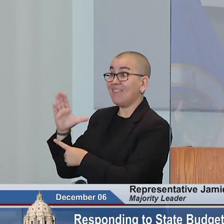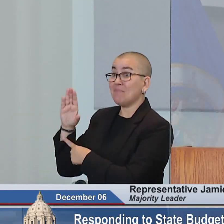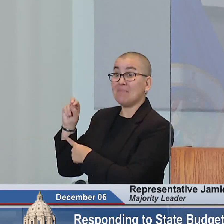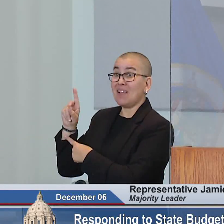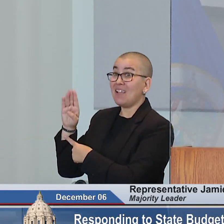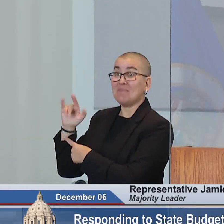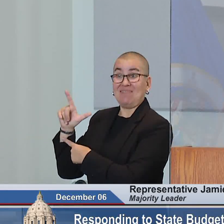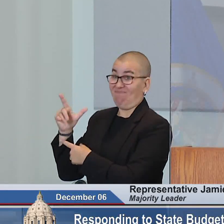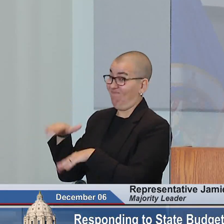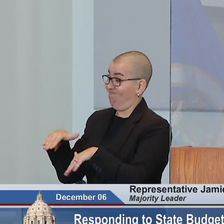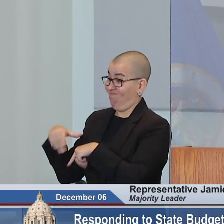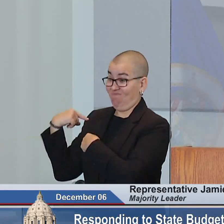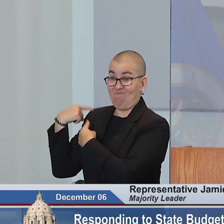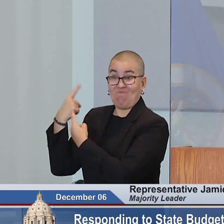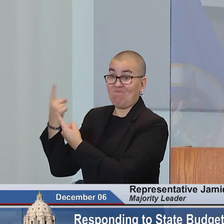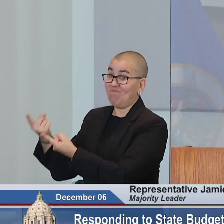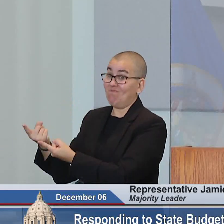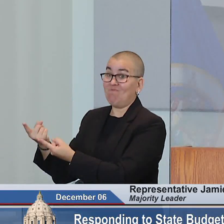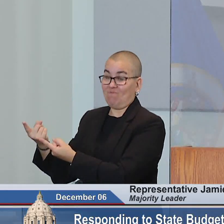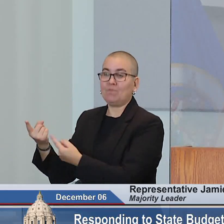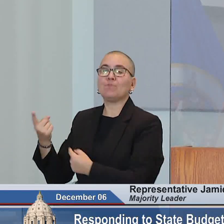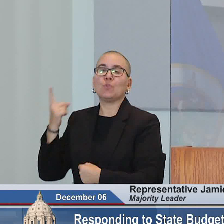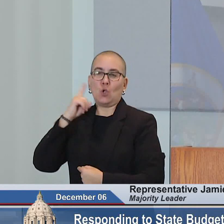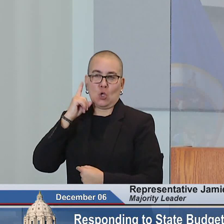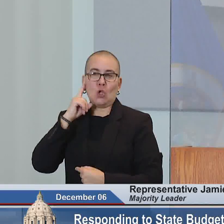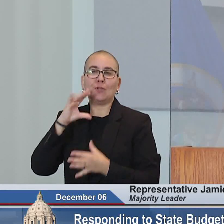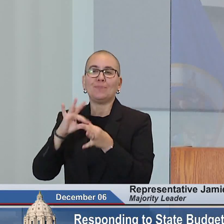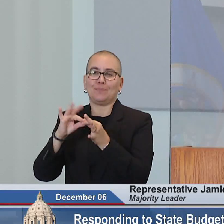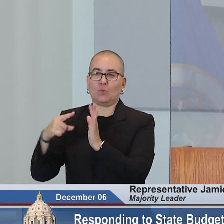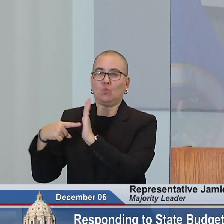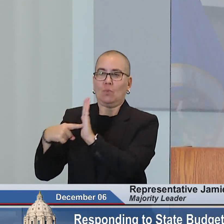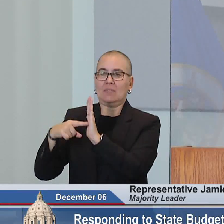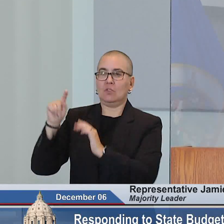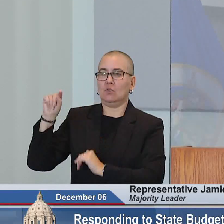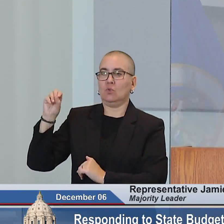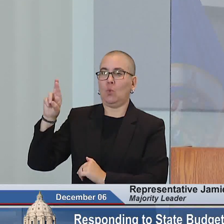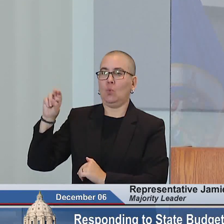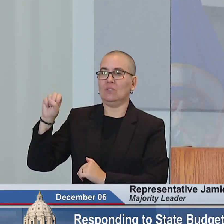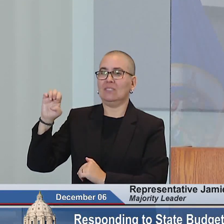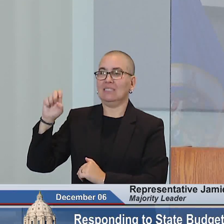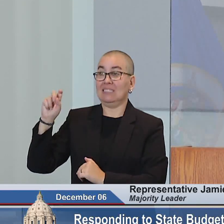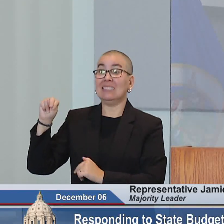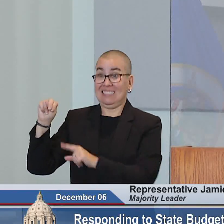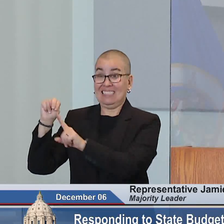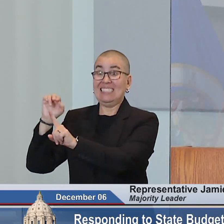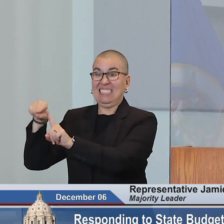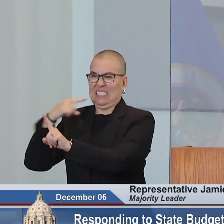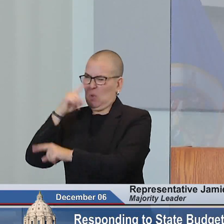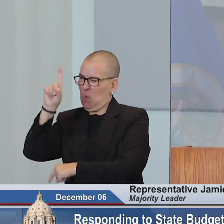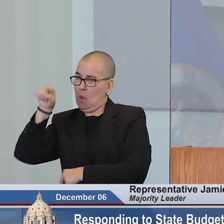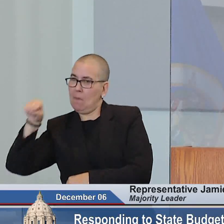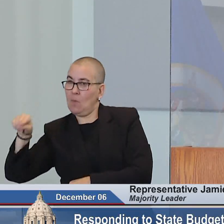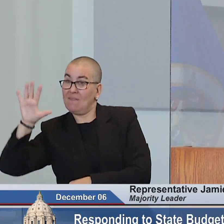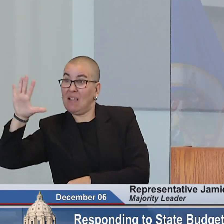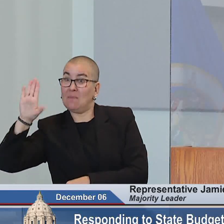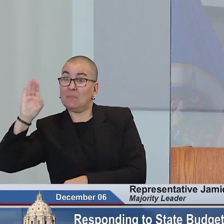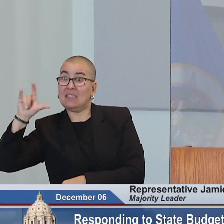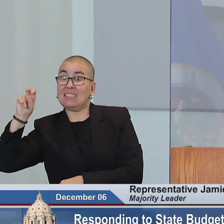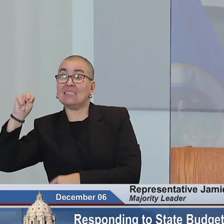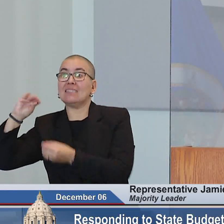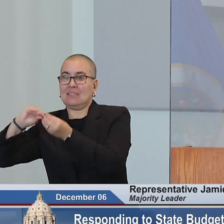Representative Torkelson say on Almanac that $1.5 billion was the number that he had in mind, and so